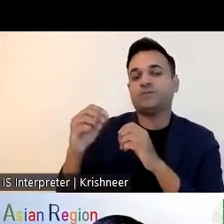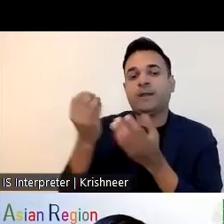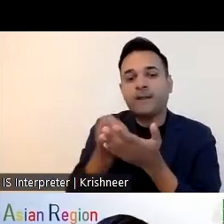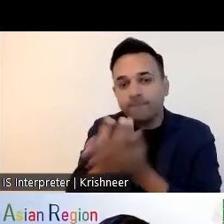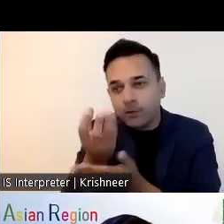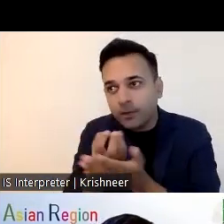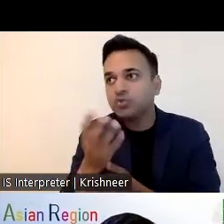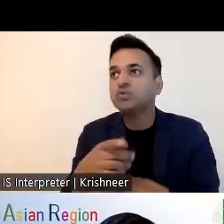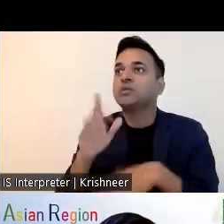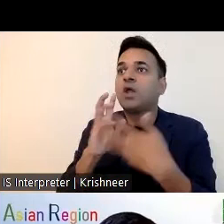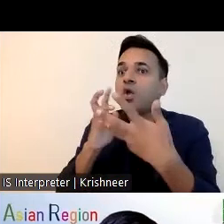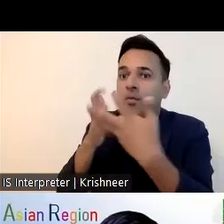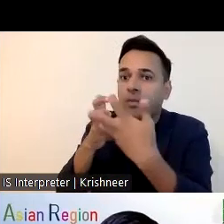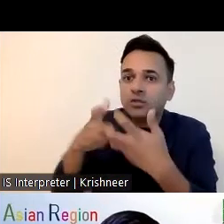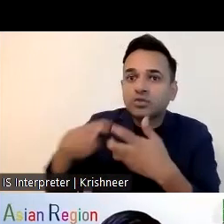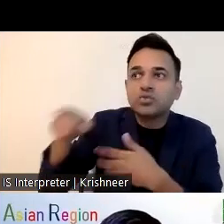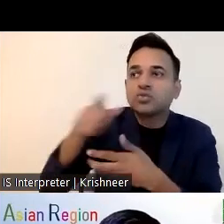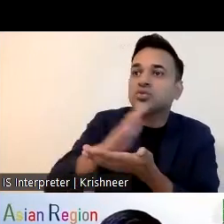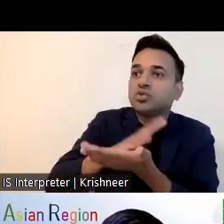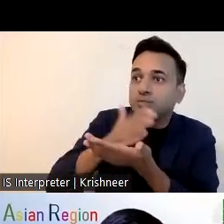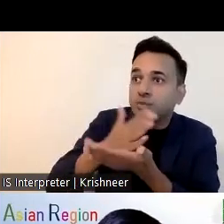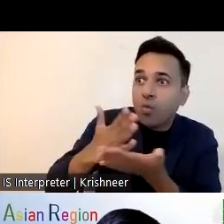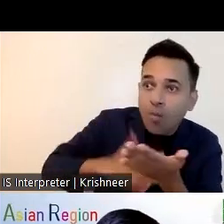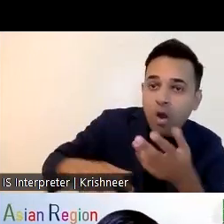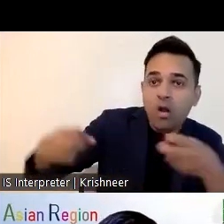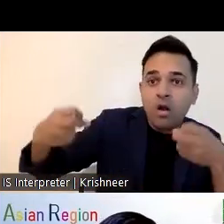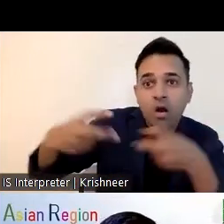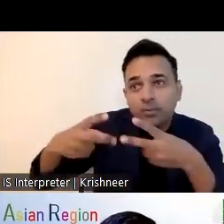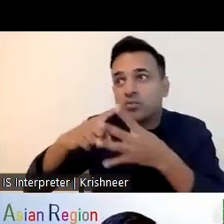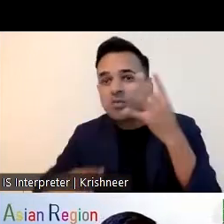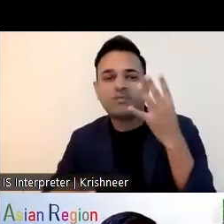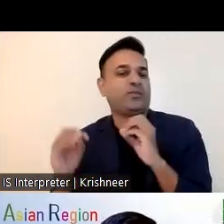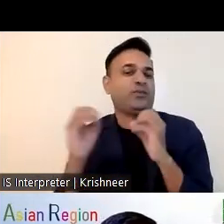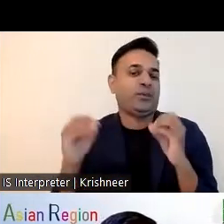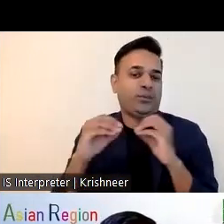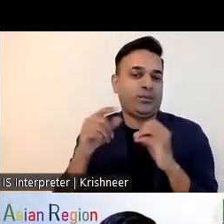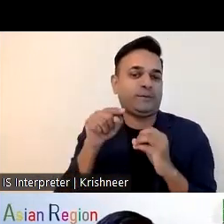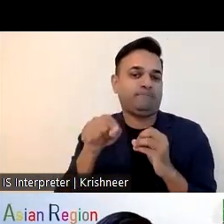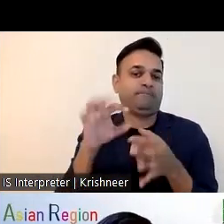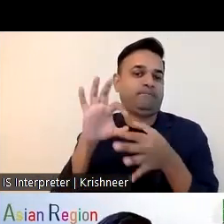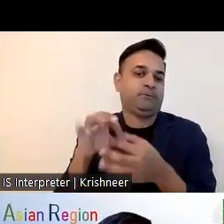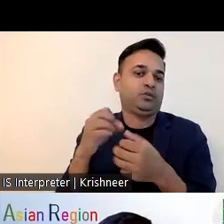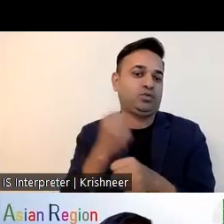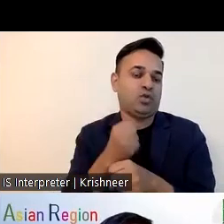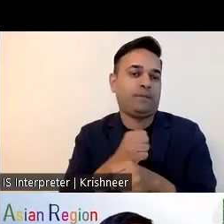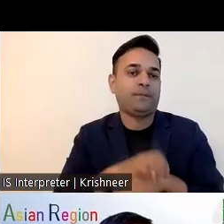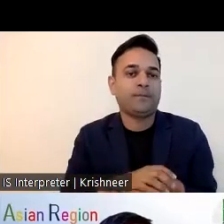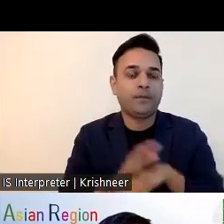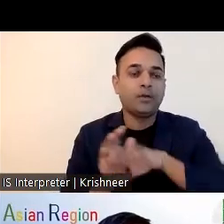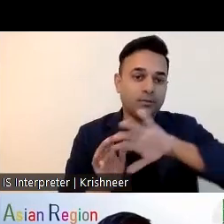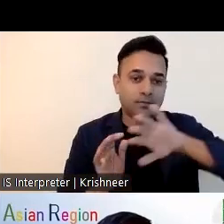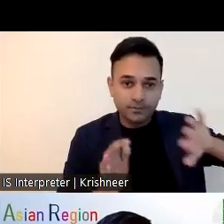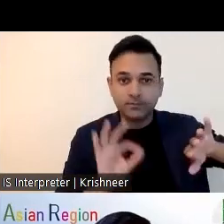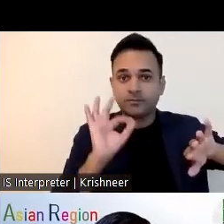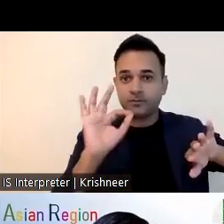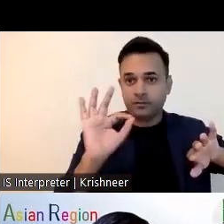perspective, we have lots of stigmas associated with disabilities, like person with disability cannot do anything, they are dependent,